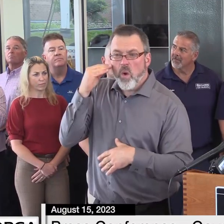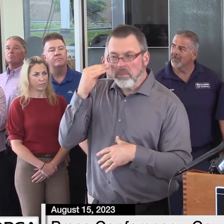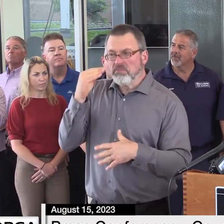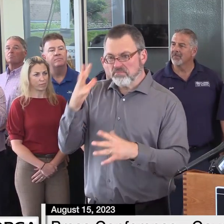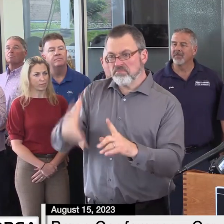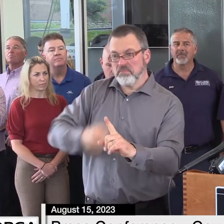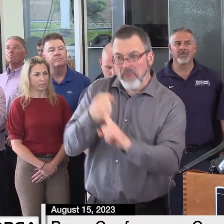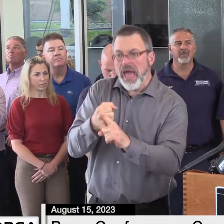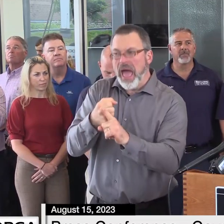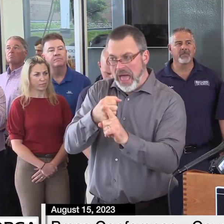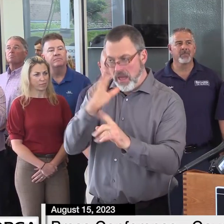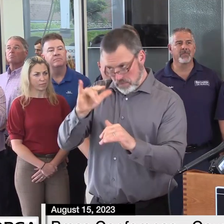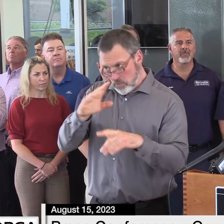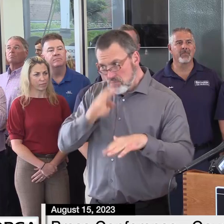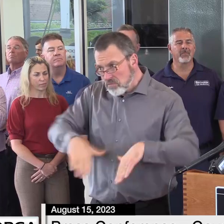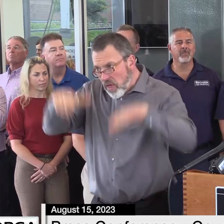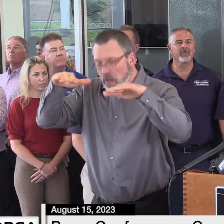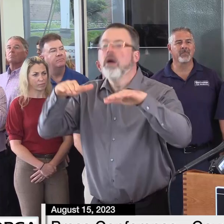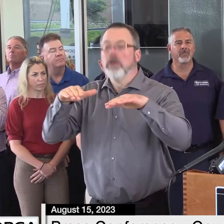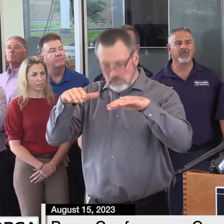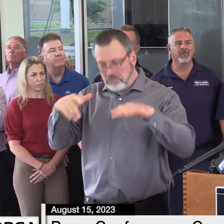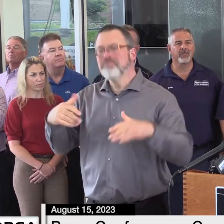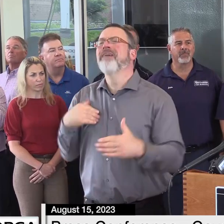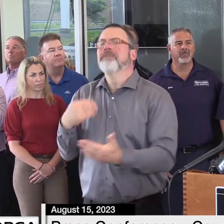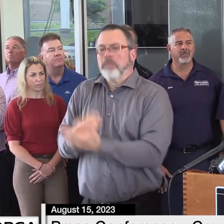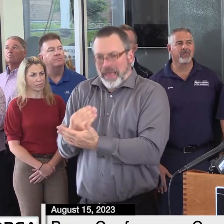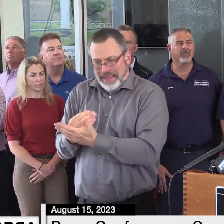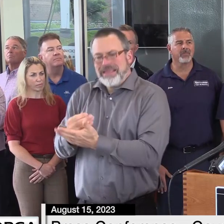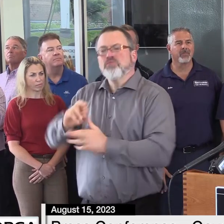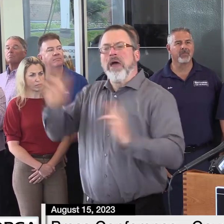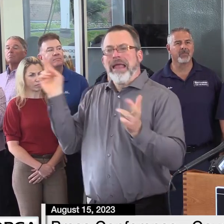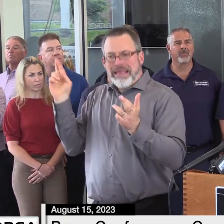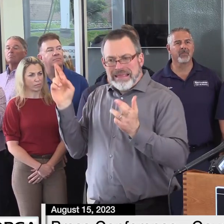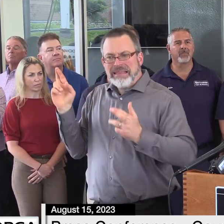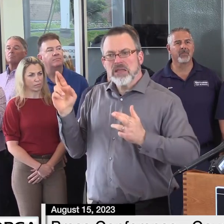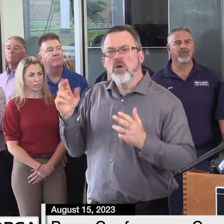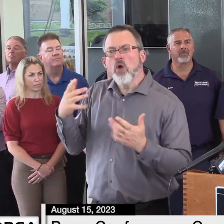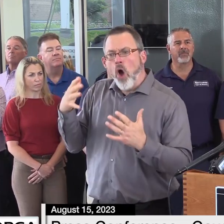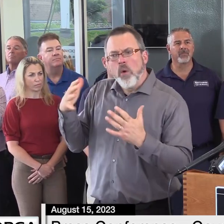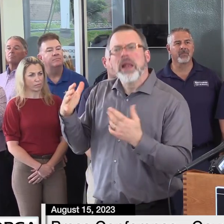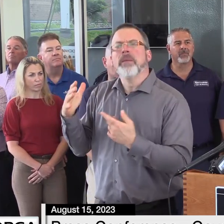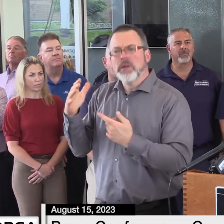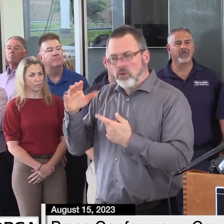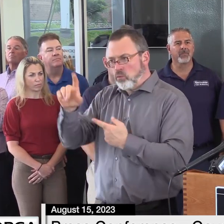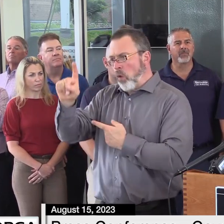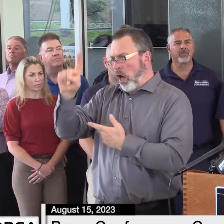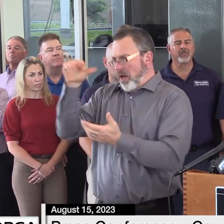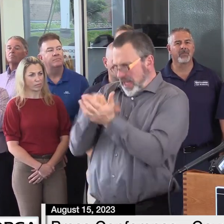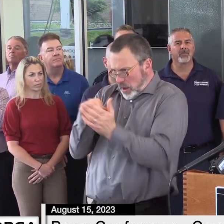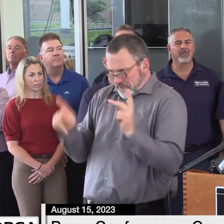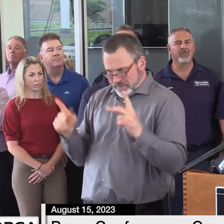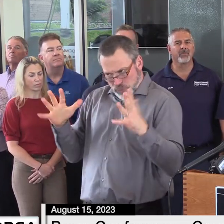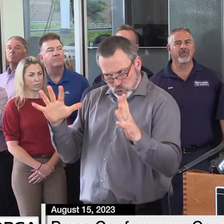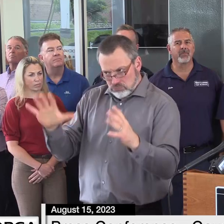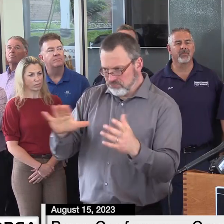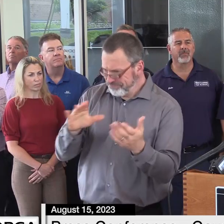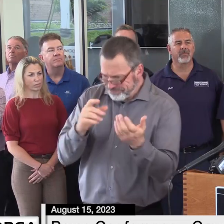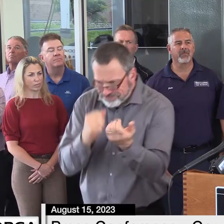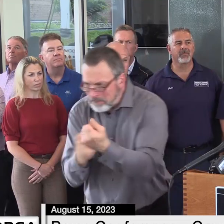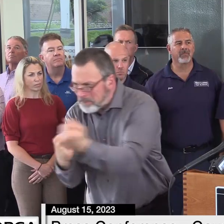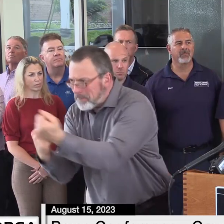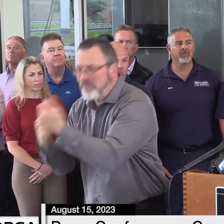I think there's over 1,000 people right now who are receiving rental assistance from FEMA. And so, and they